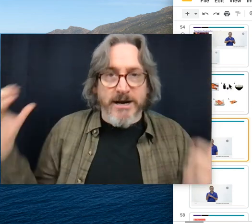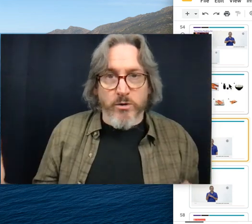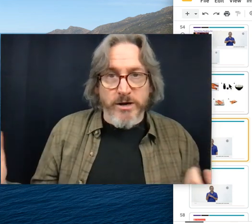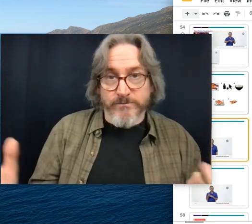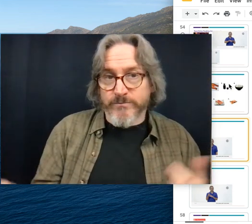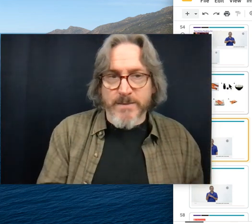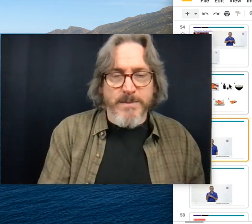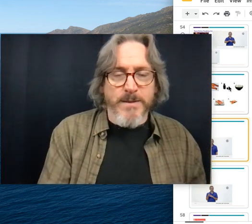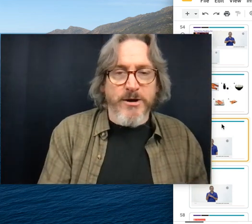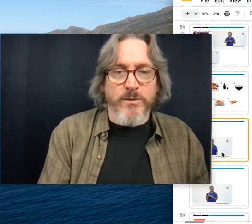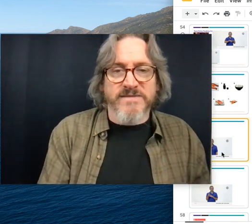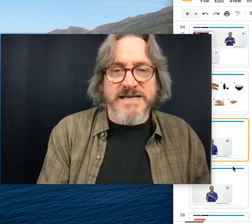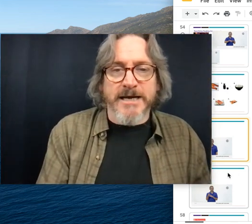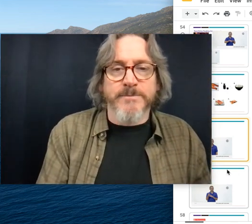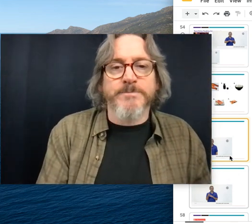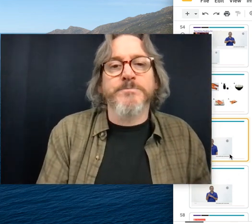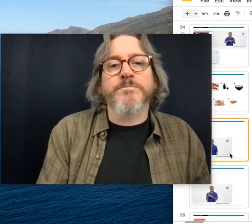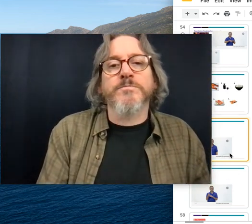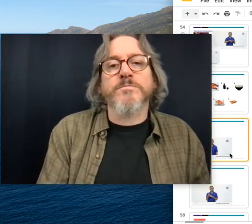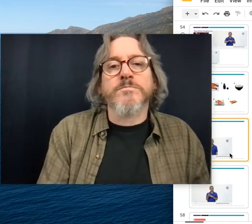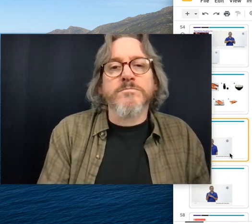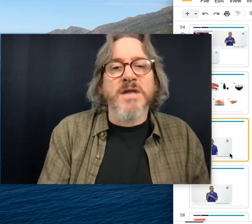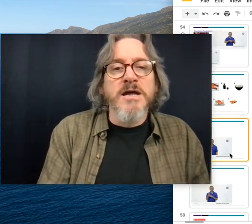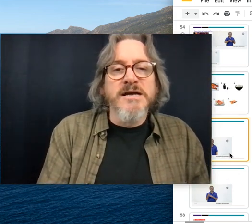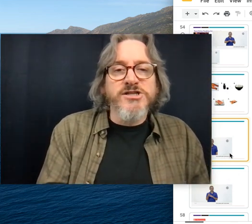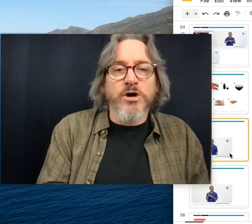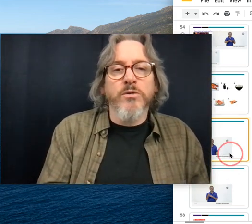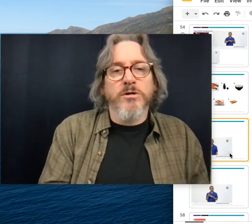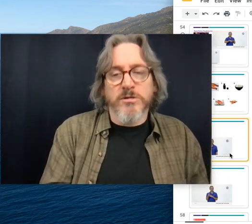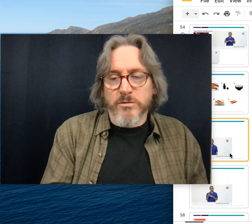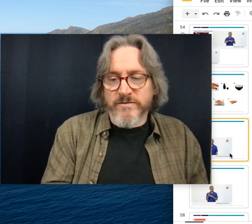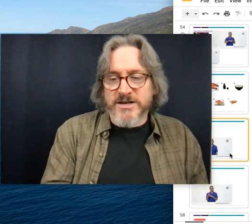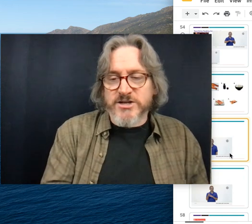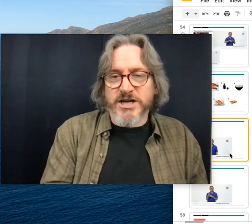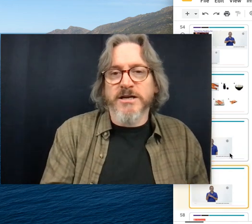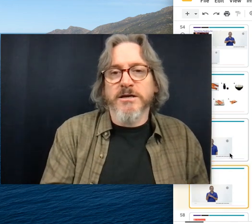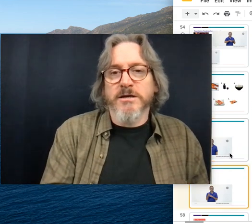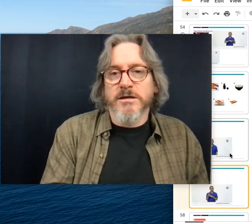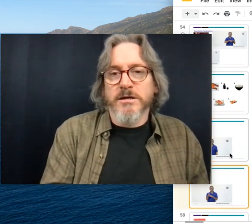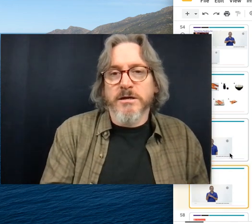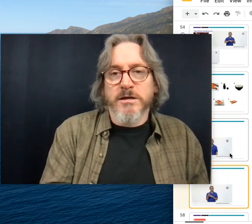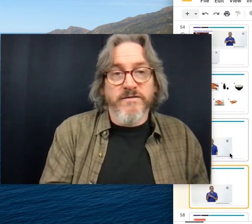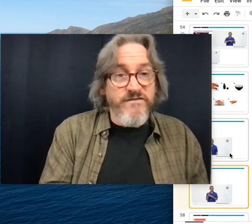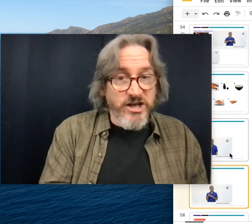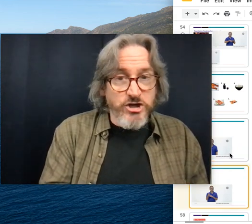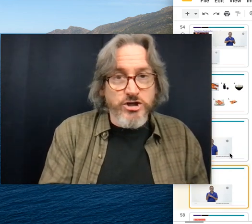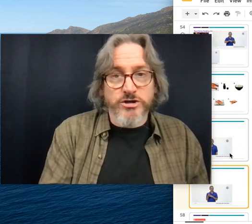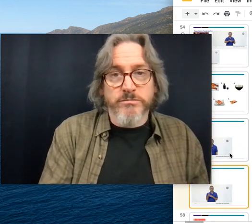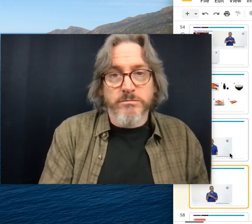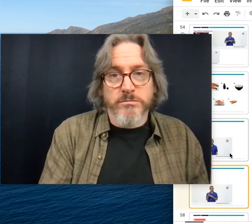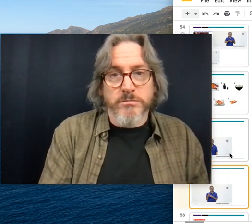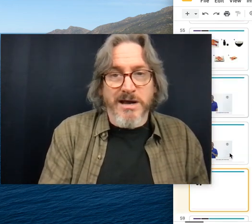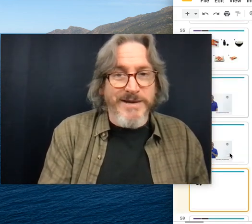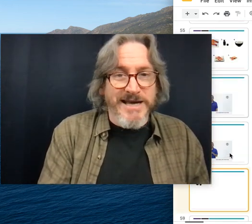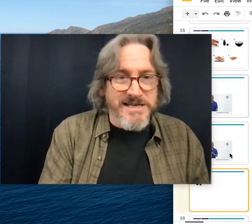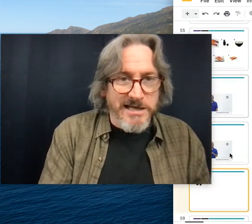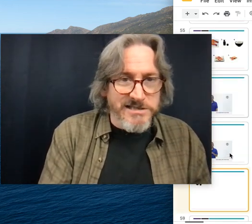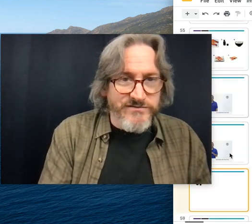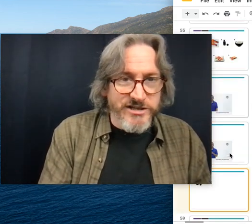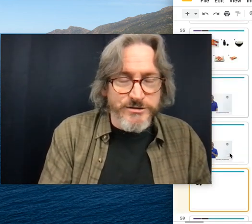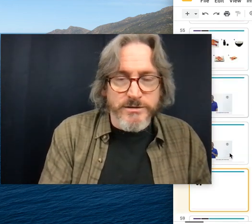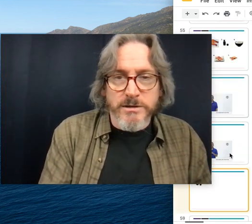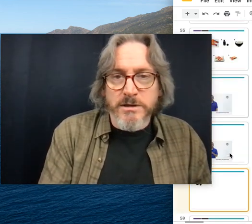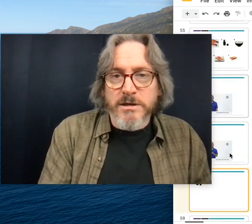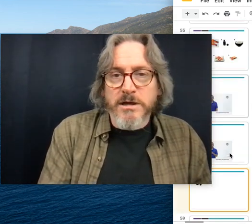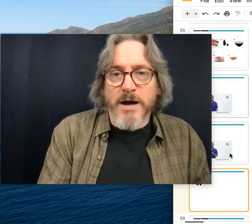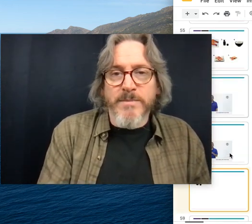entire category. That may be a better way of saying it. So we've got chicken, fish. I'm guessing that's